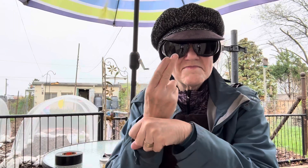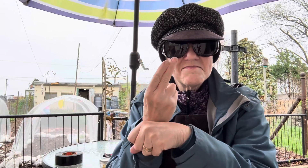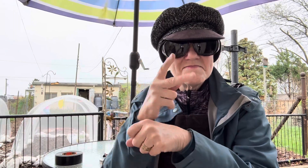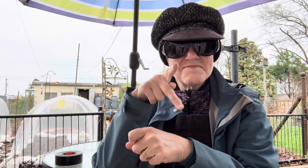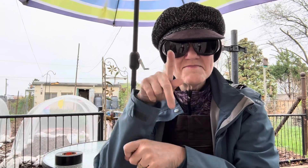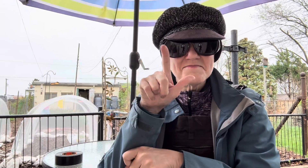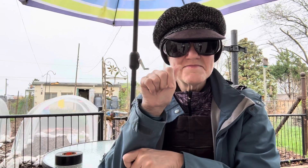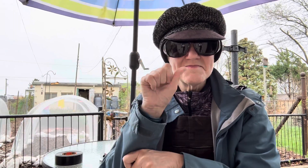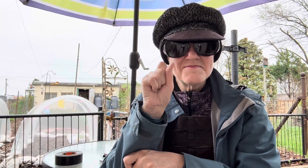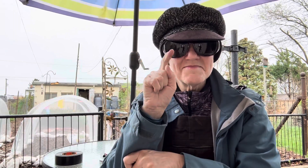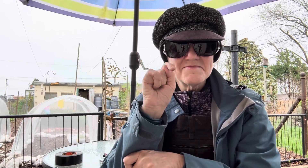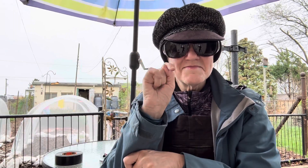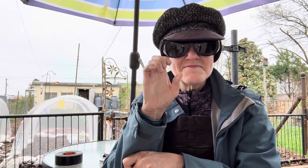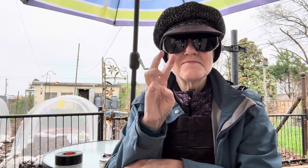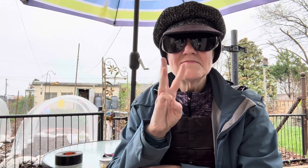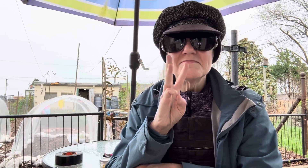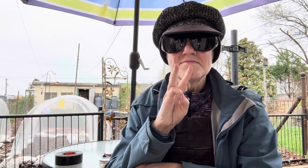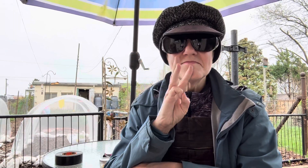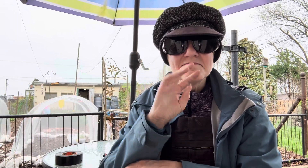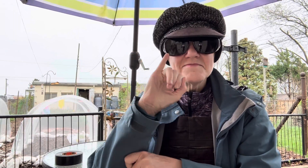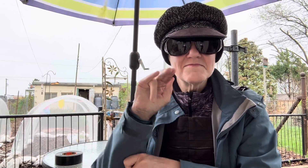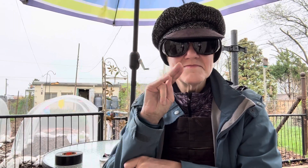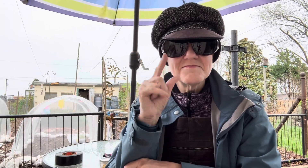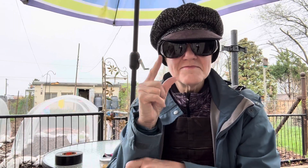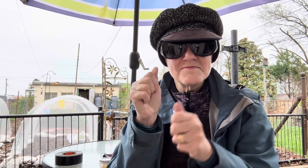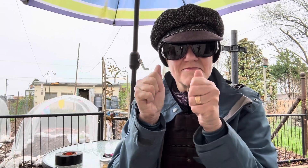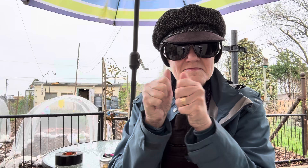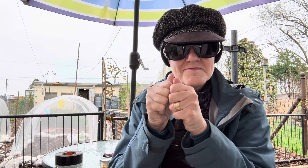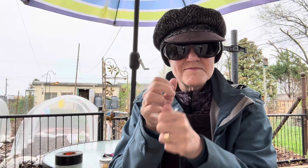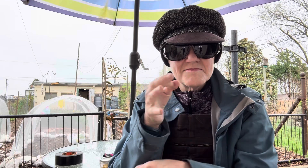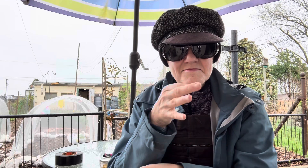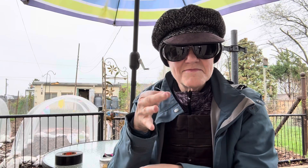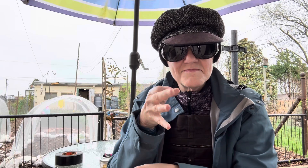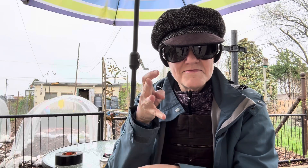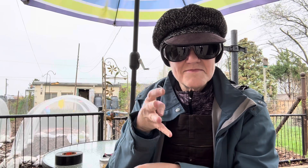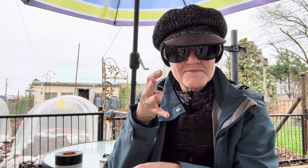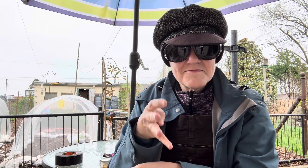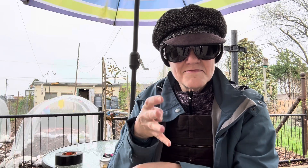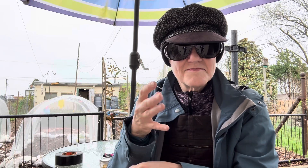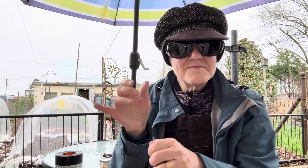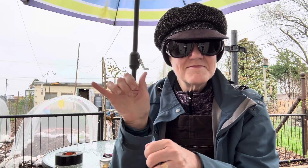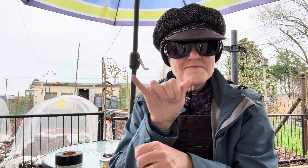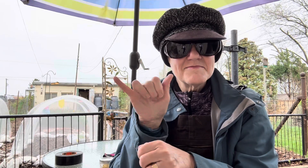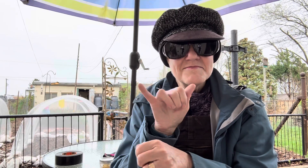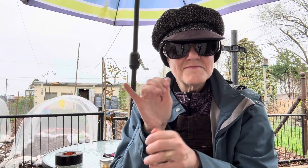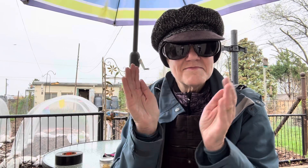We're going to use this plastic water jug and make a mini greenhouse